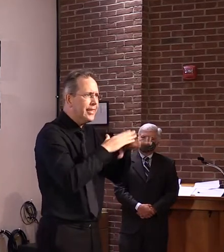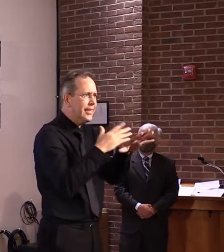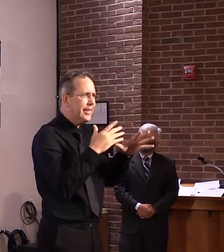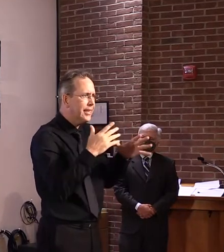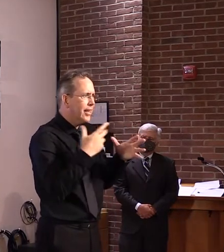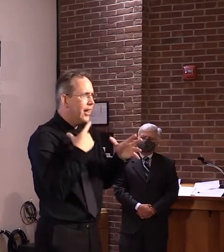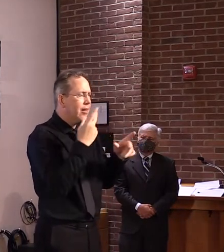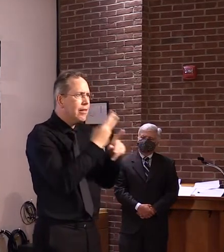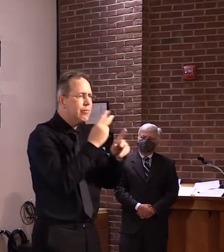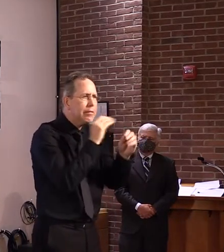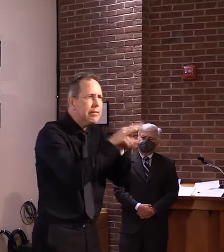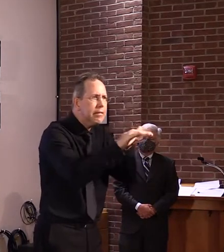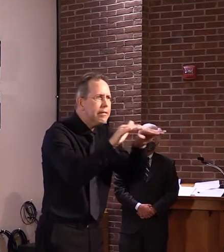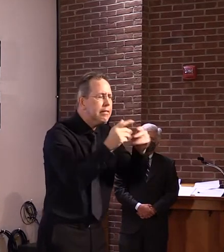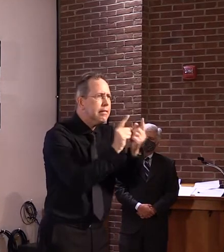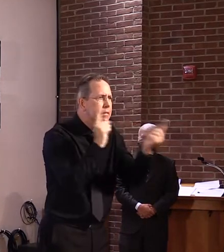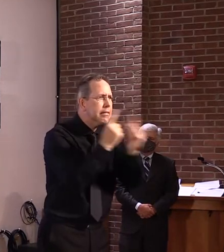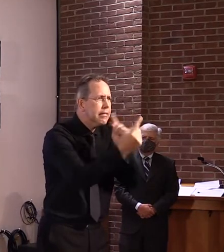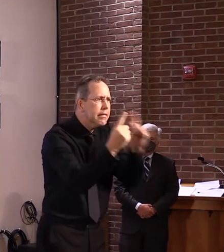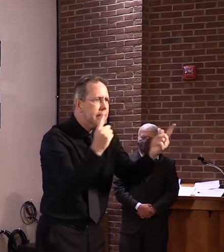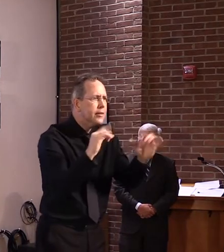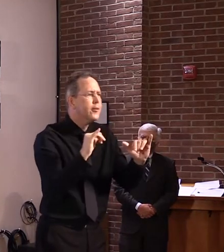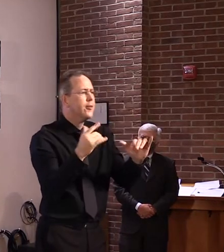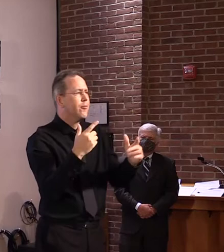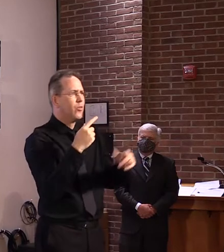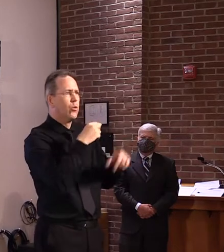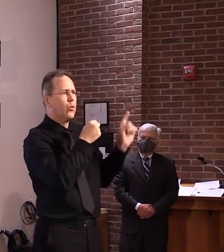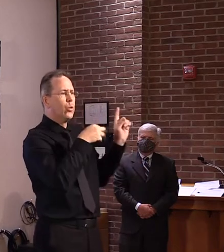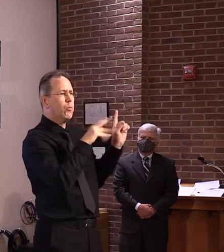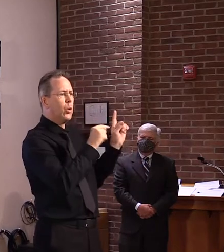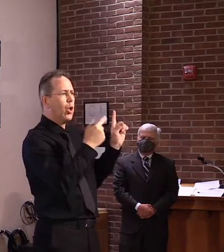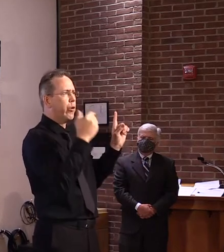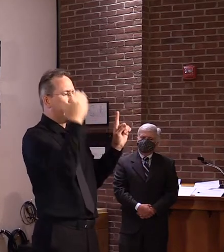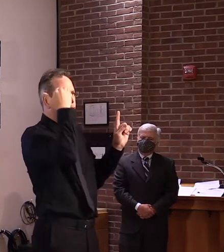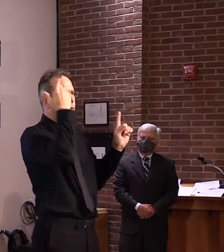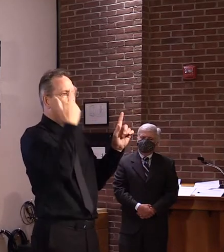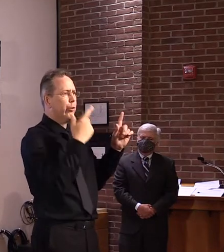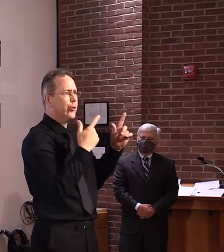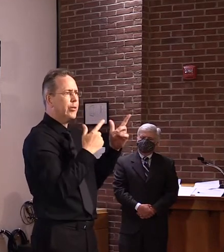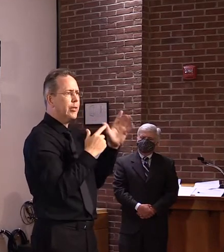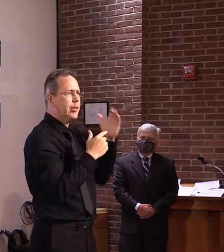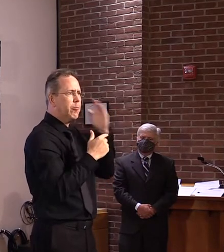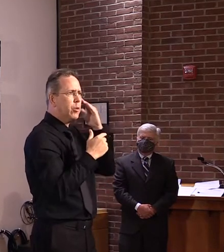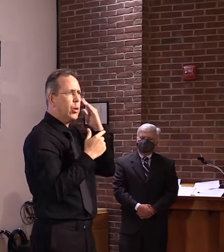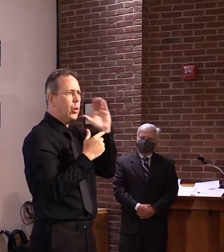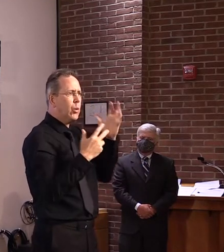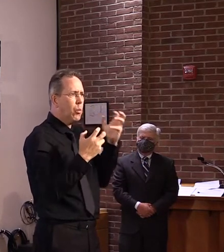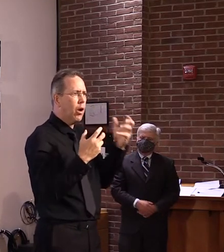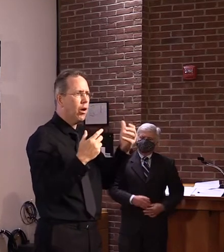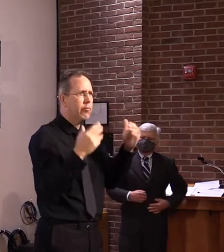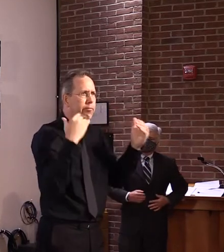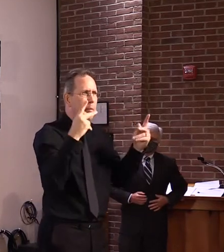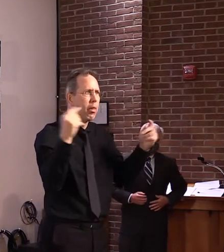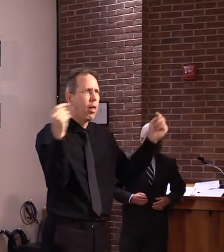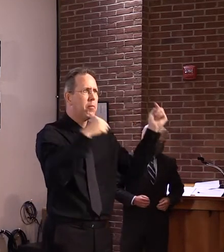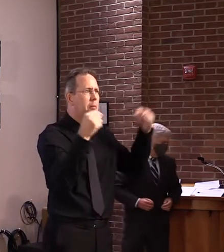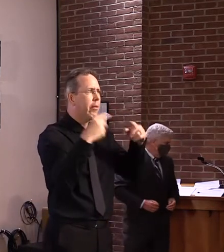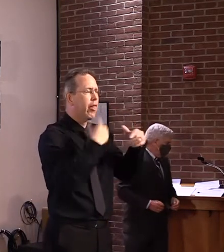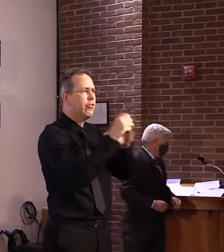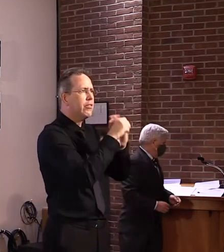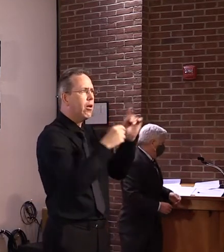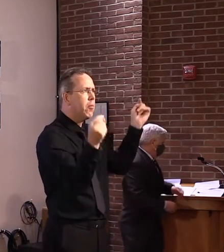So I would say that people are coming. When I look at the data that we're